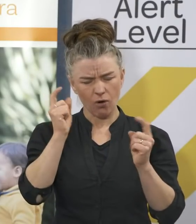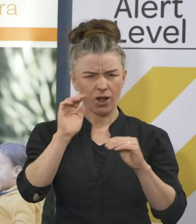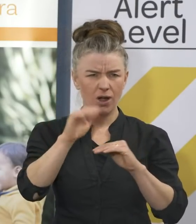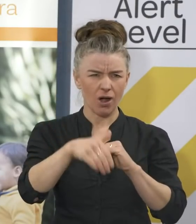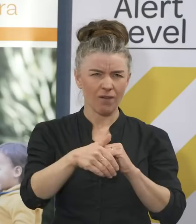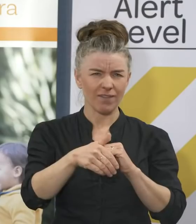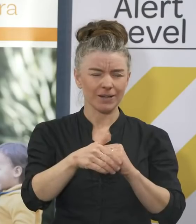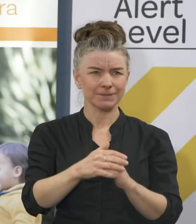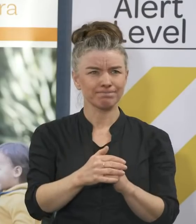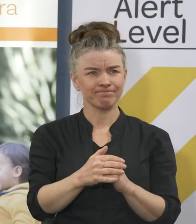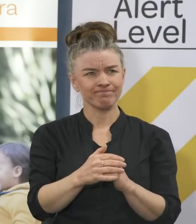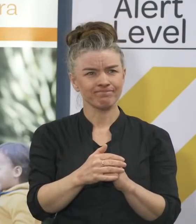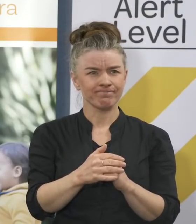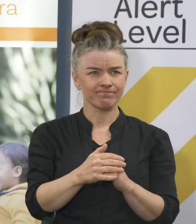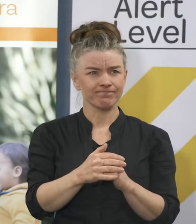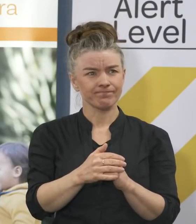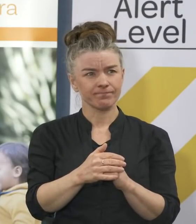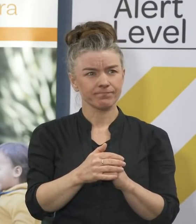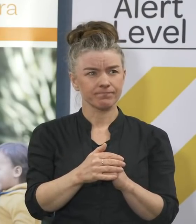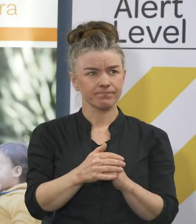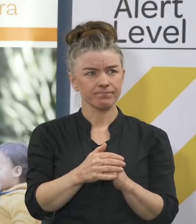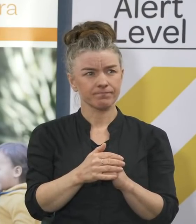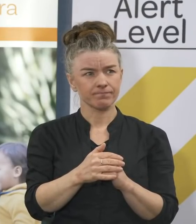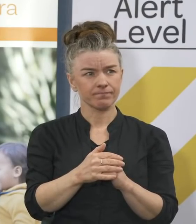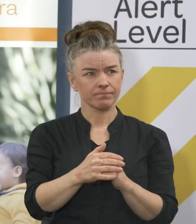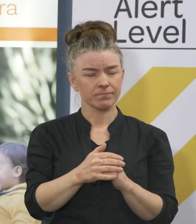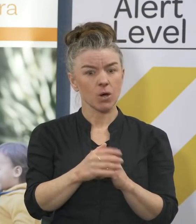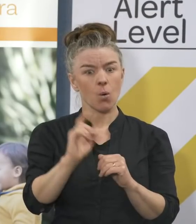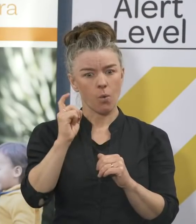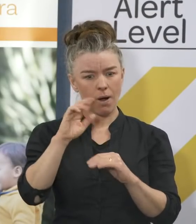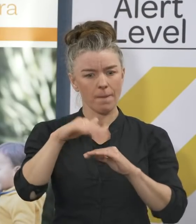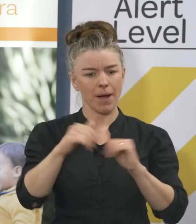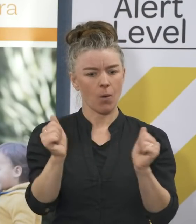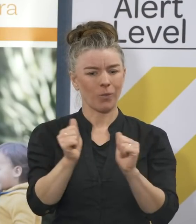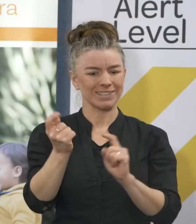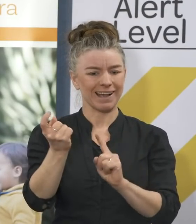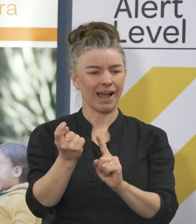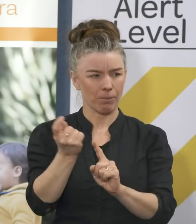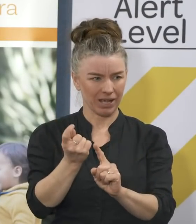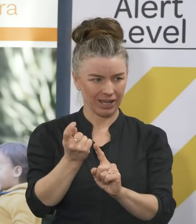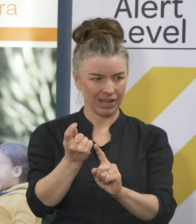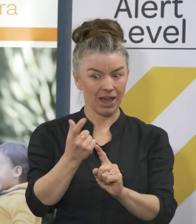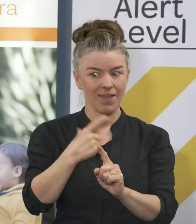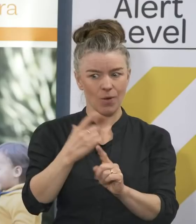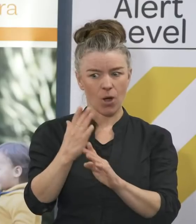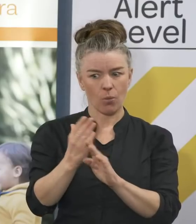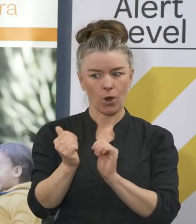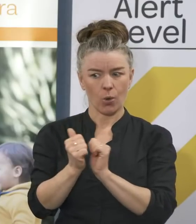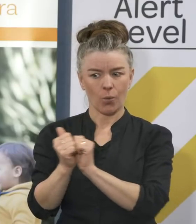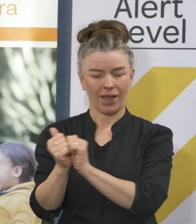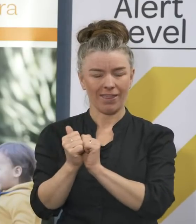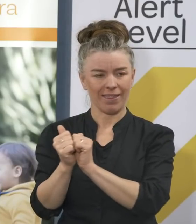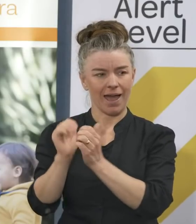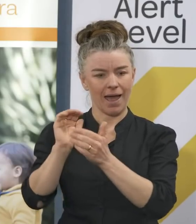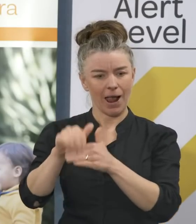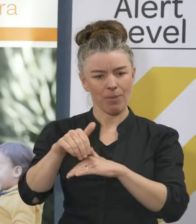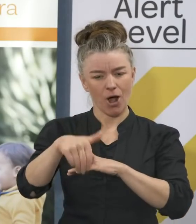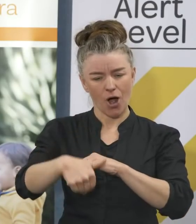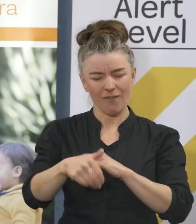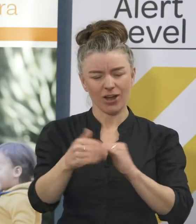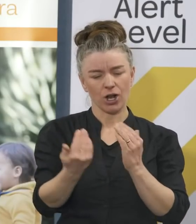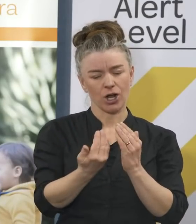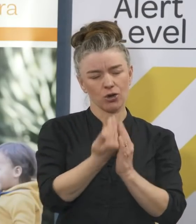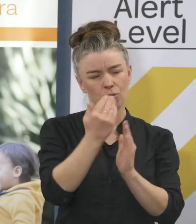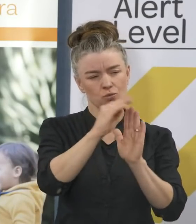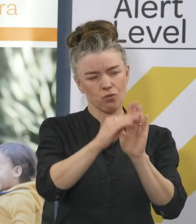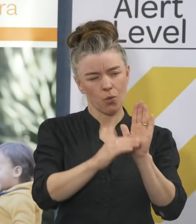the impact of the winter coming on. So we've been working very closely with them to help with a case definition